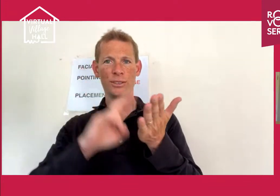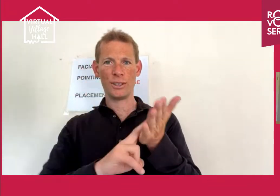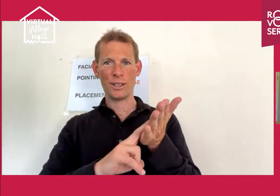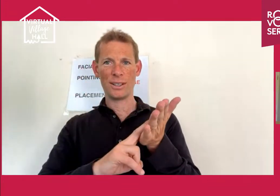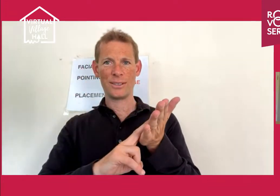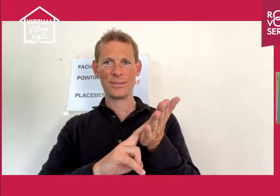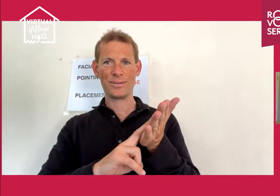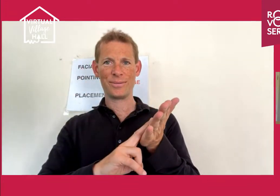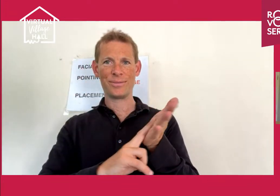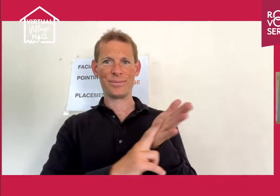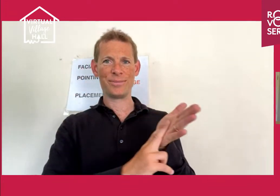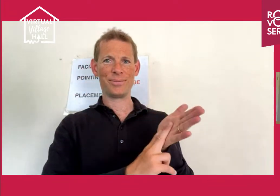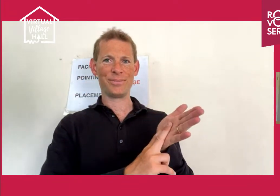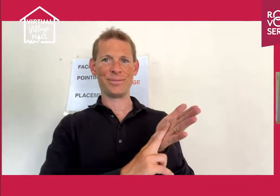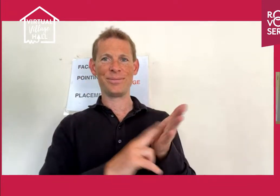that's number 3 repeated for you.